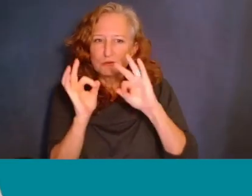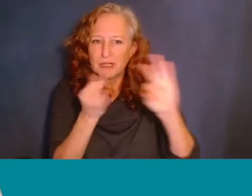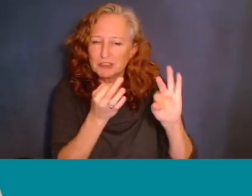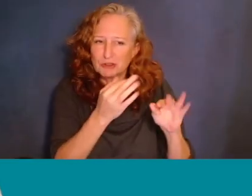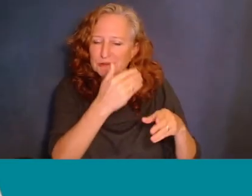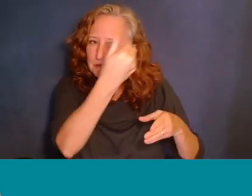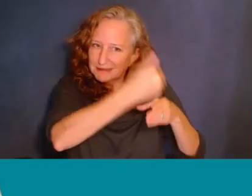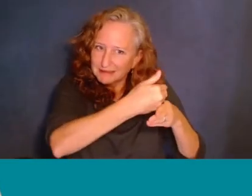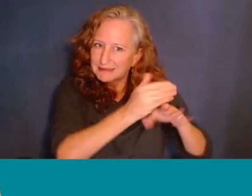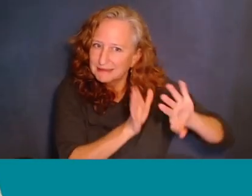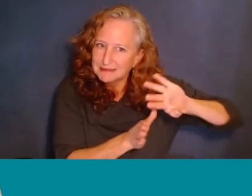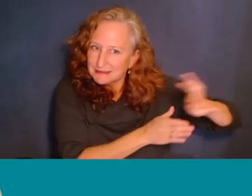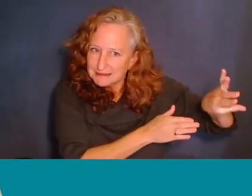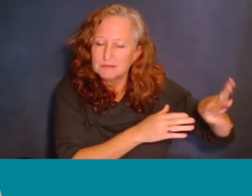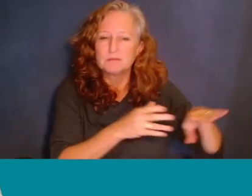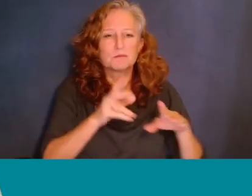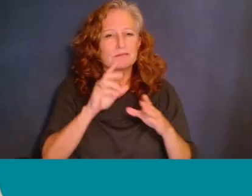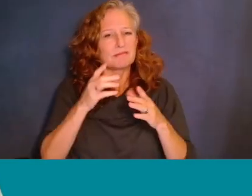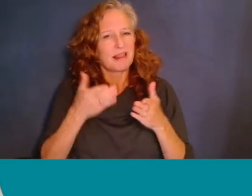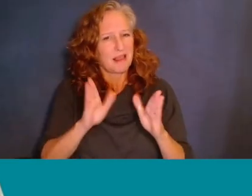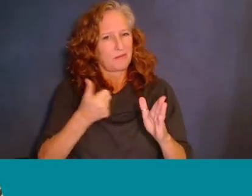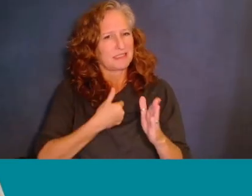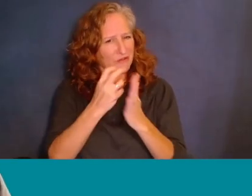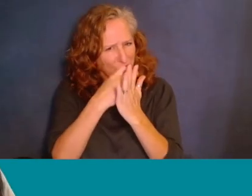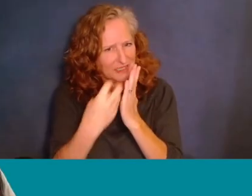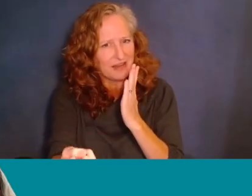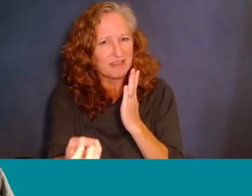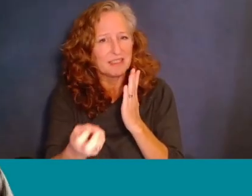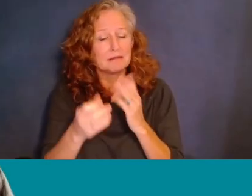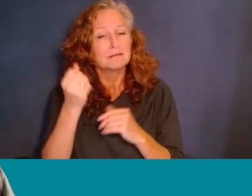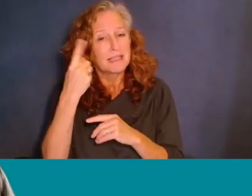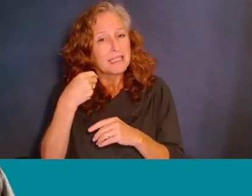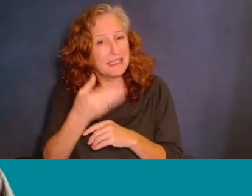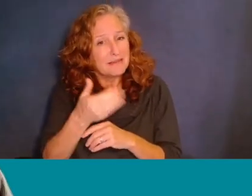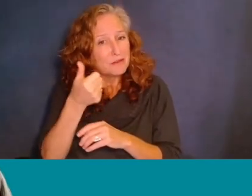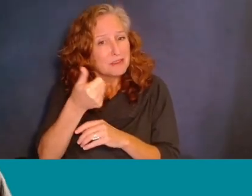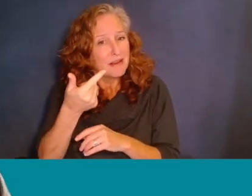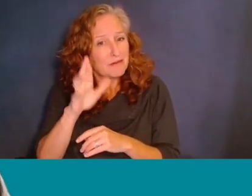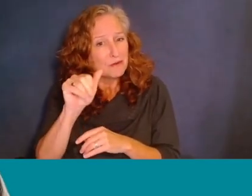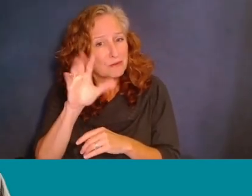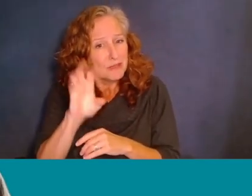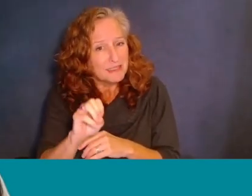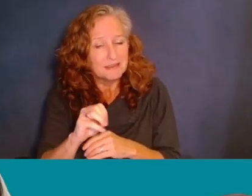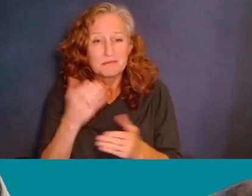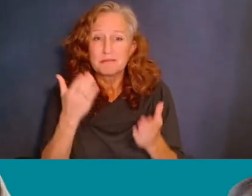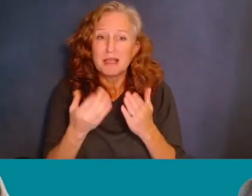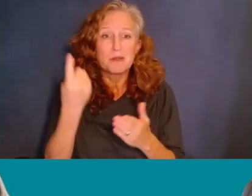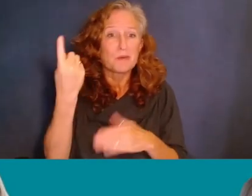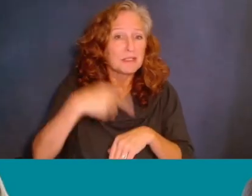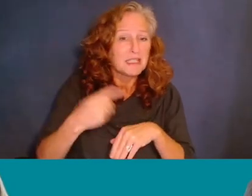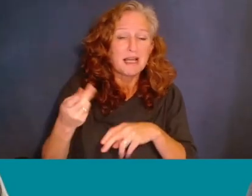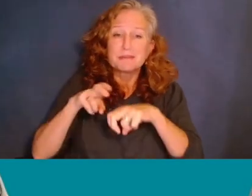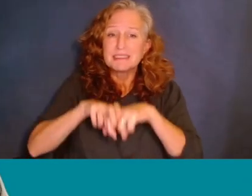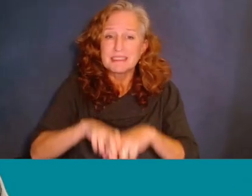yourself grace. And it's okay if you sit down to do that and you go, I don't have the energy or the focus right now. Again, working in a